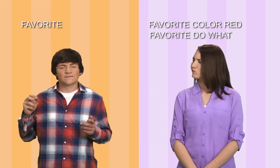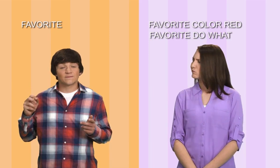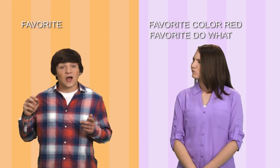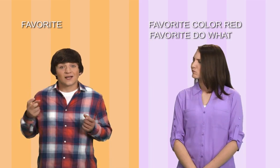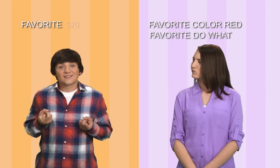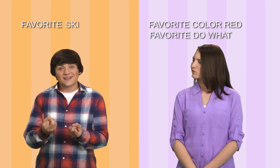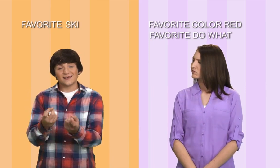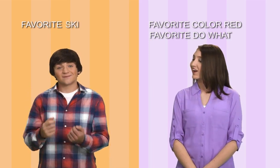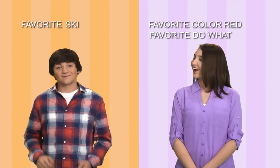ski.